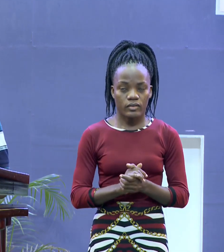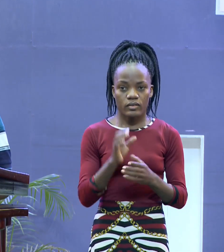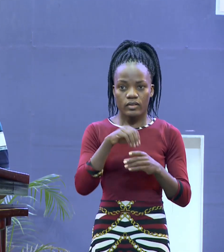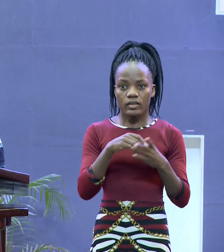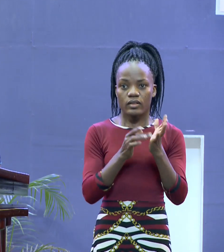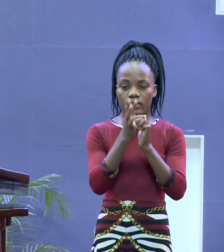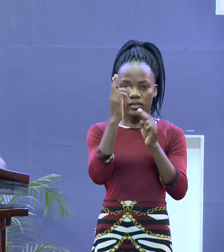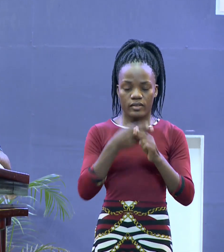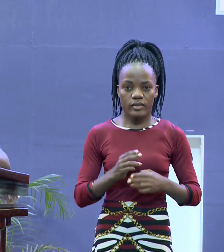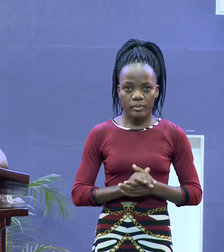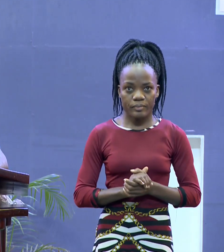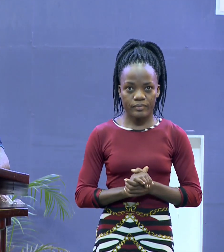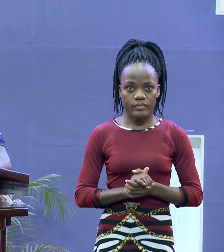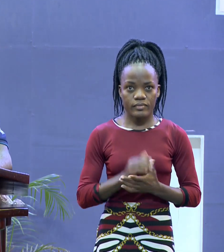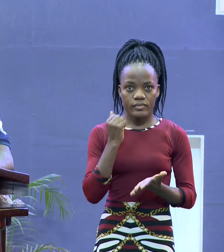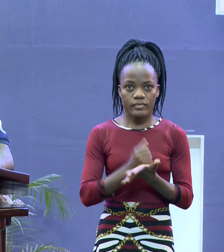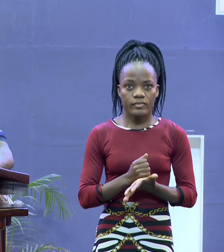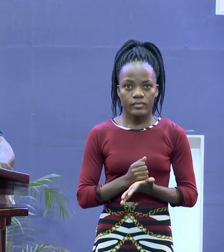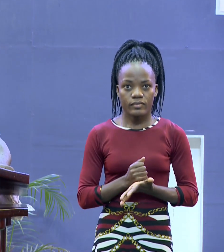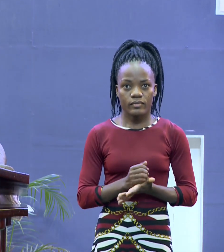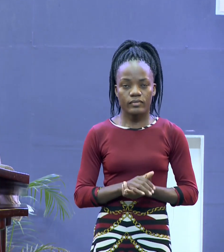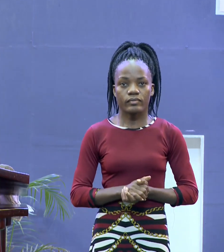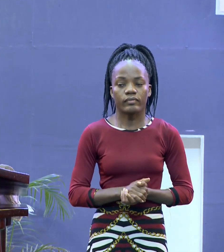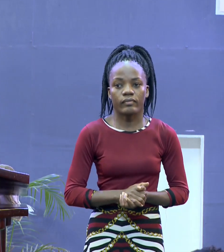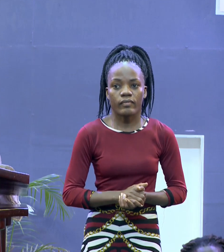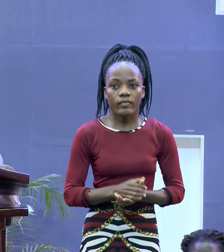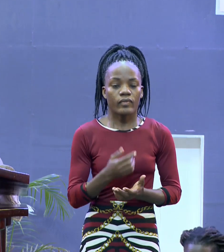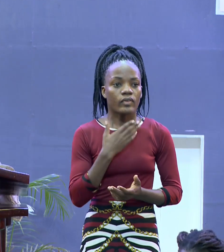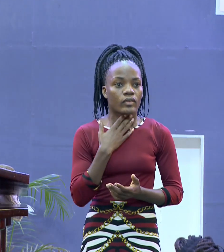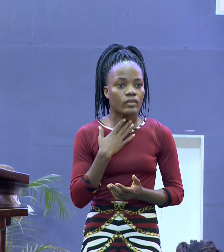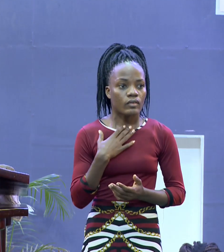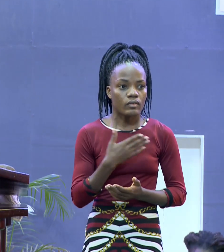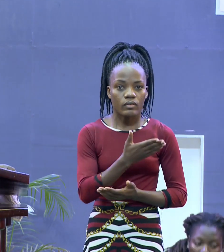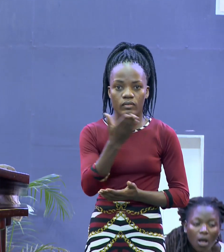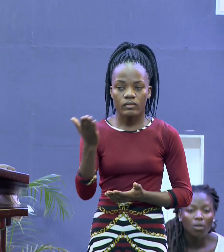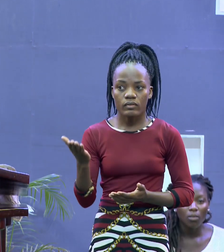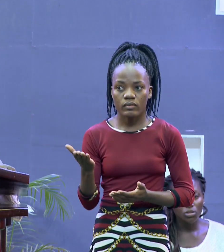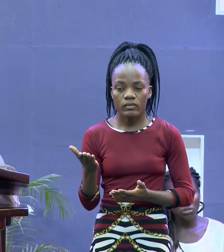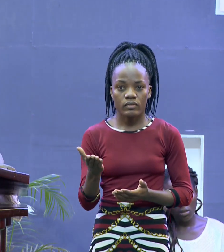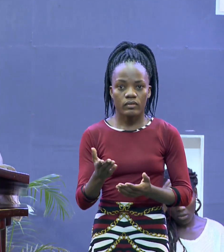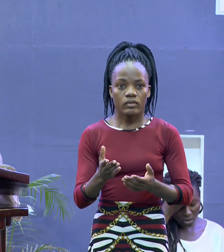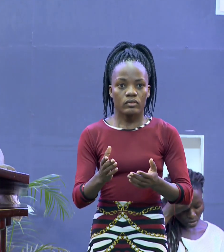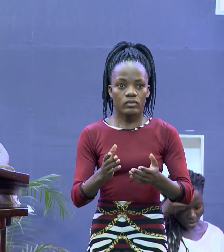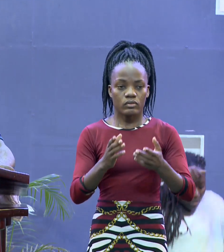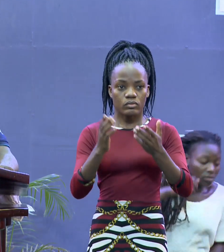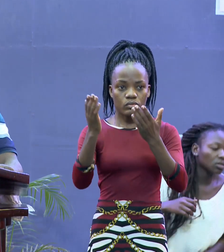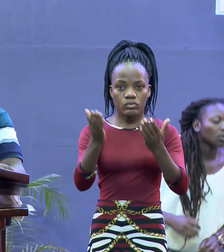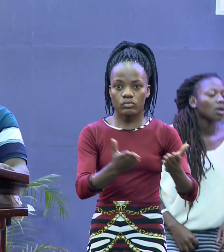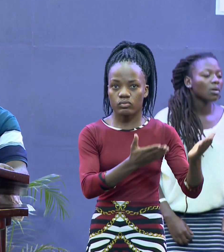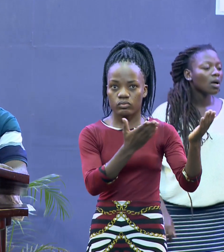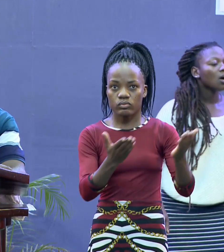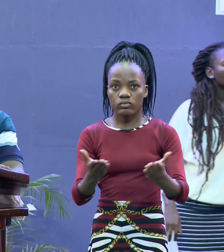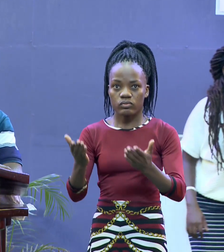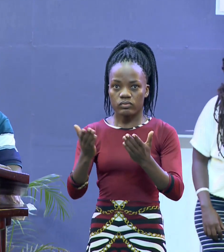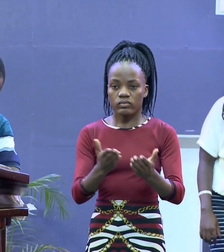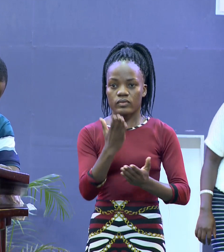In Jesus' name. Muli nyeri ya Yesu. Amen. Amen. I want you to join up, to put up together your hands as you welcome